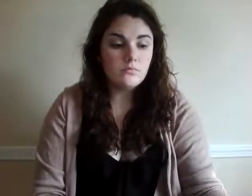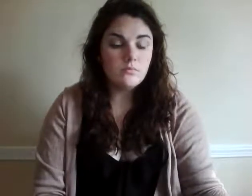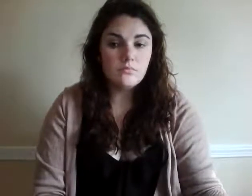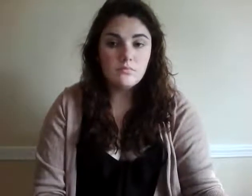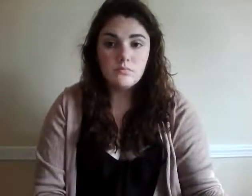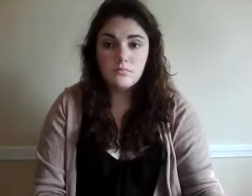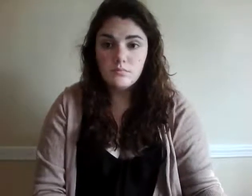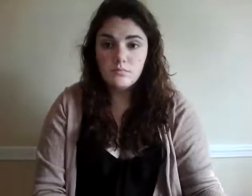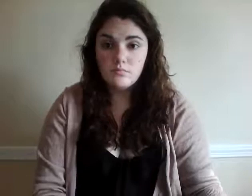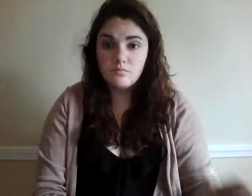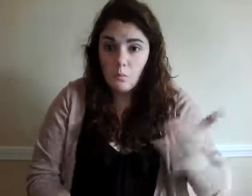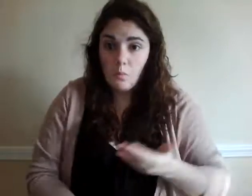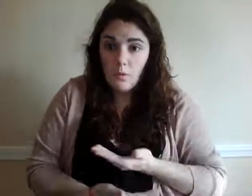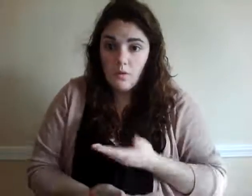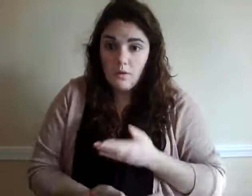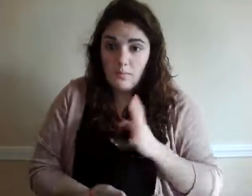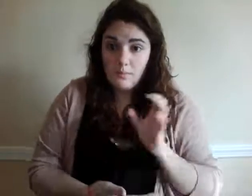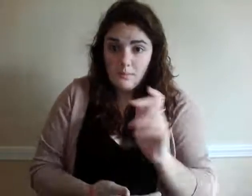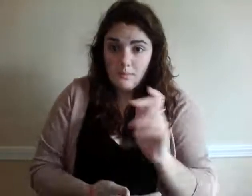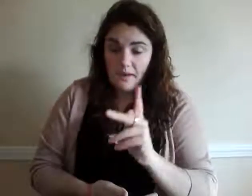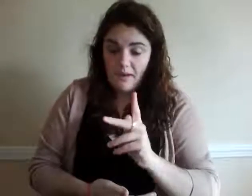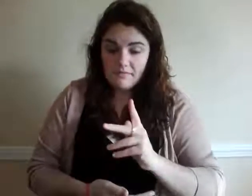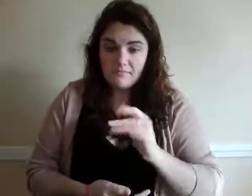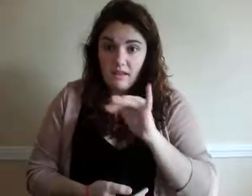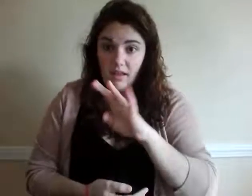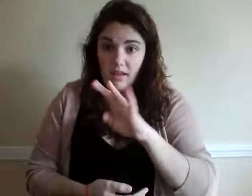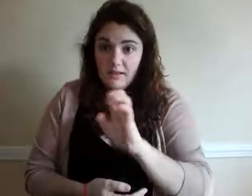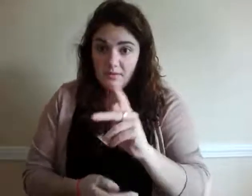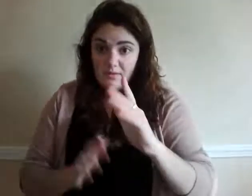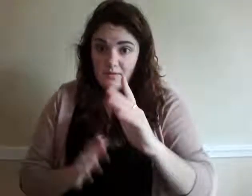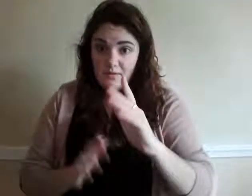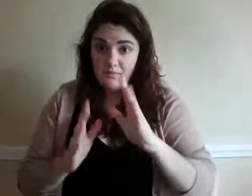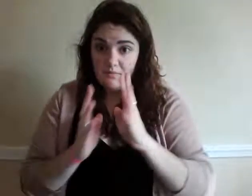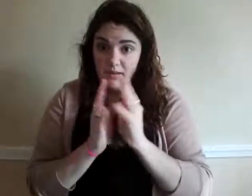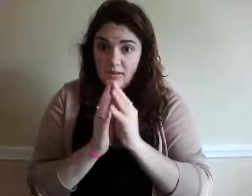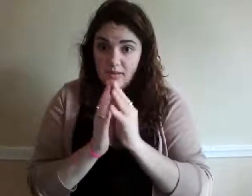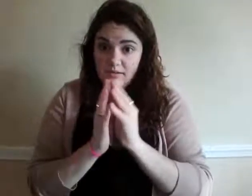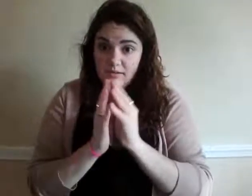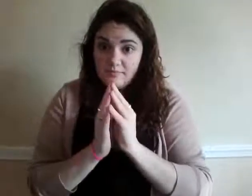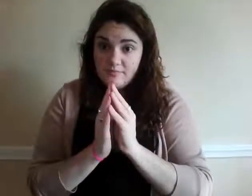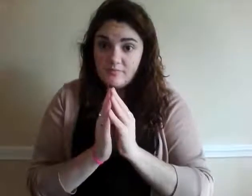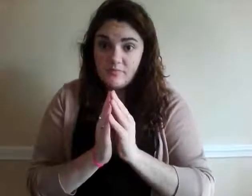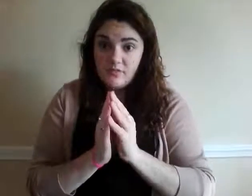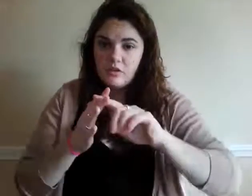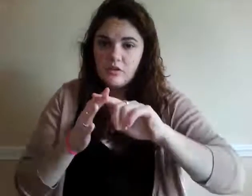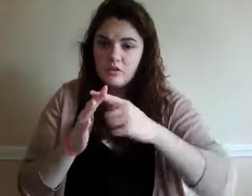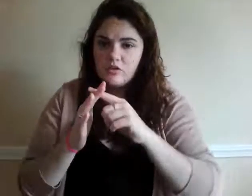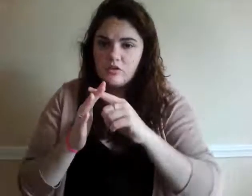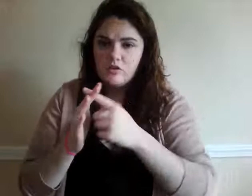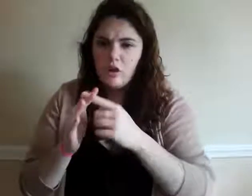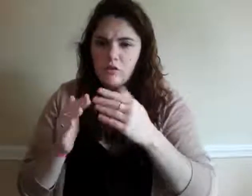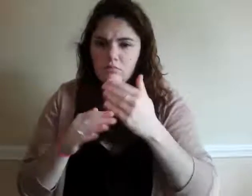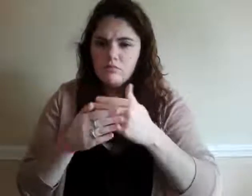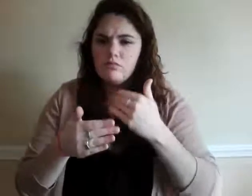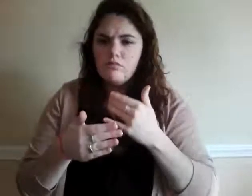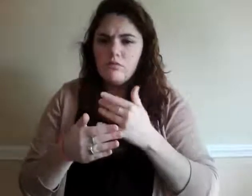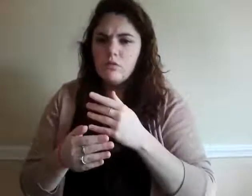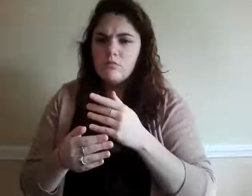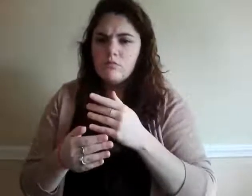welcome back to our reconvened IEP meeting. I think before we get started, just to make sure everyone knows each other, we should all introduce